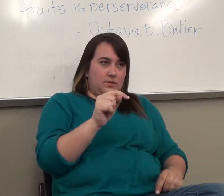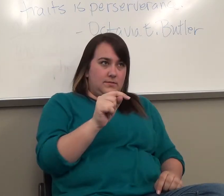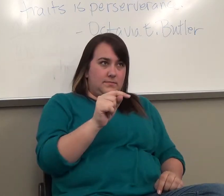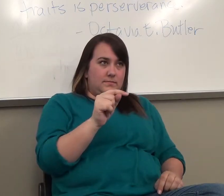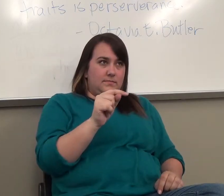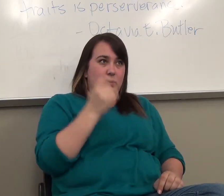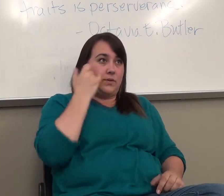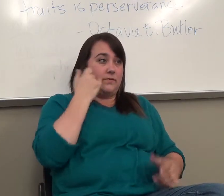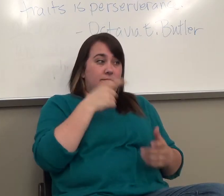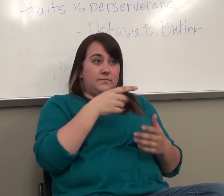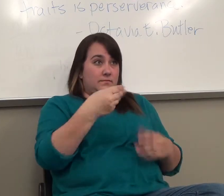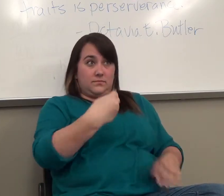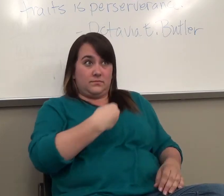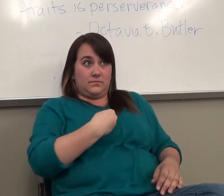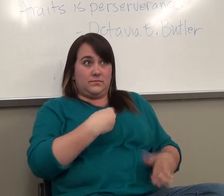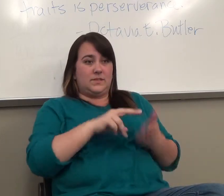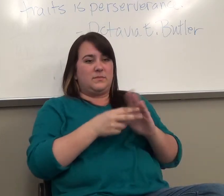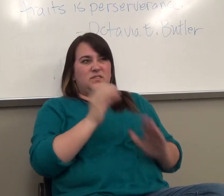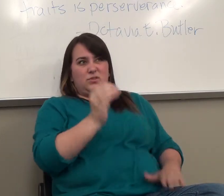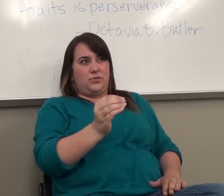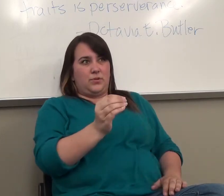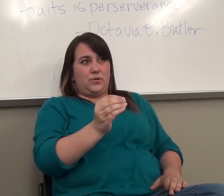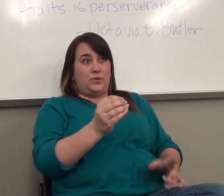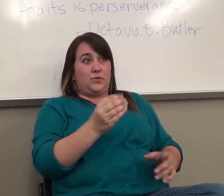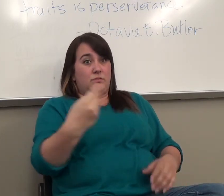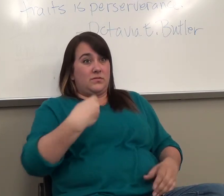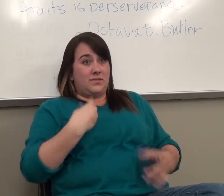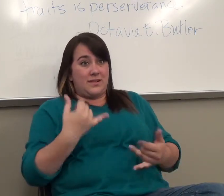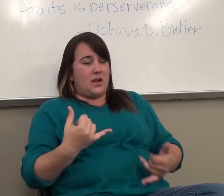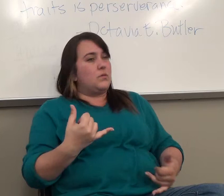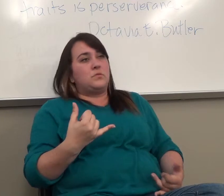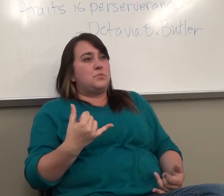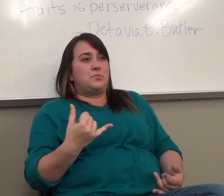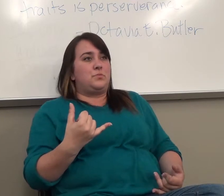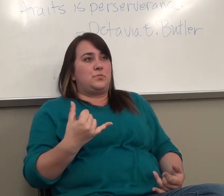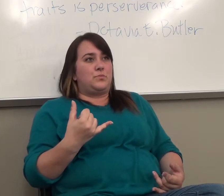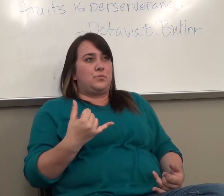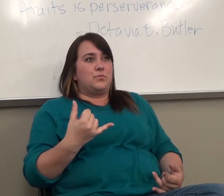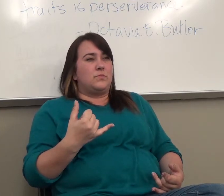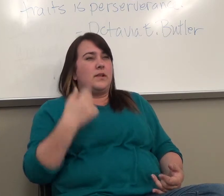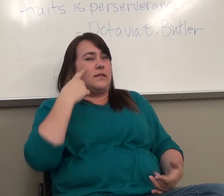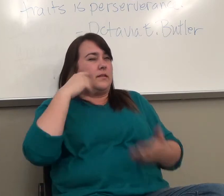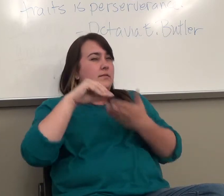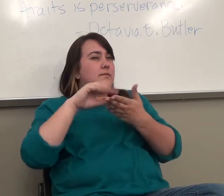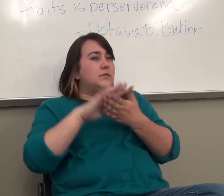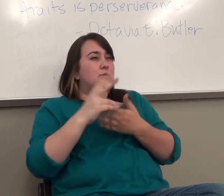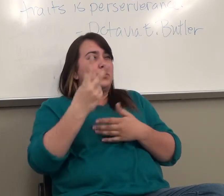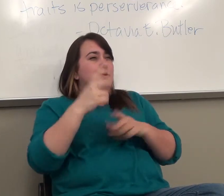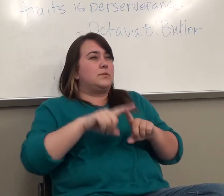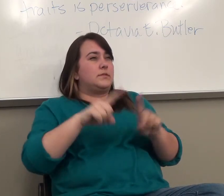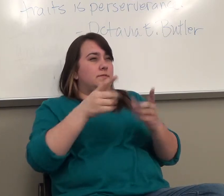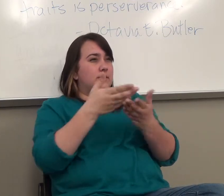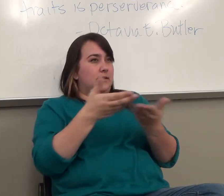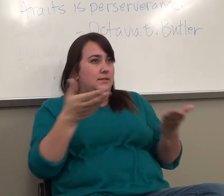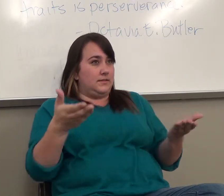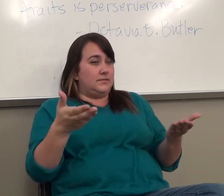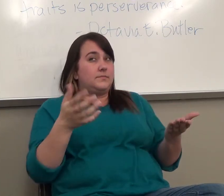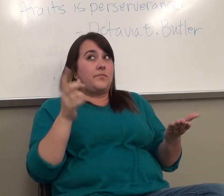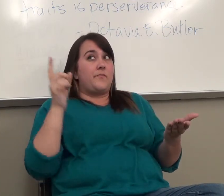You cannot now turn that in. But I think I wrote 2 different things here. Now this is the one that I just handed back